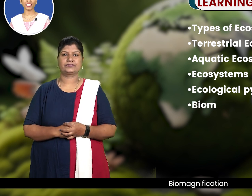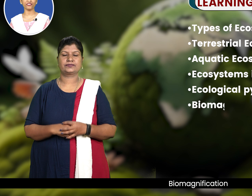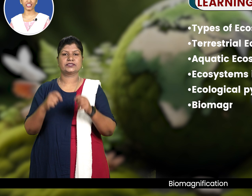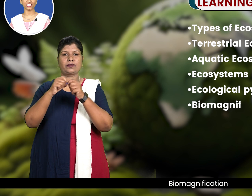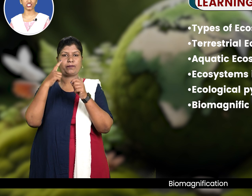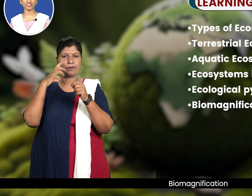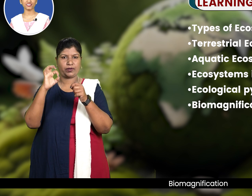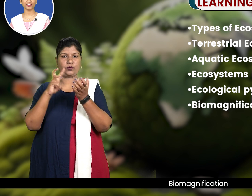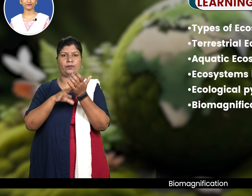biomagnification,